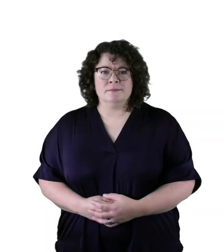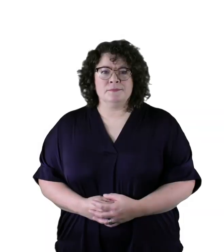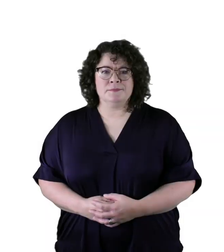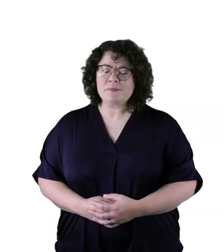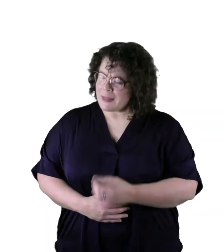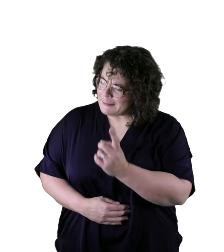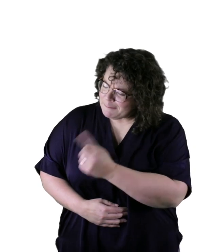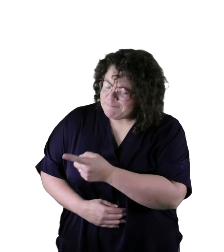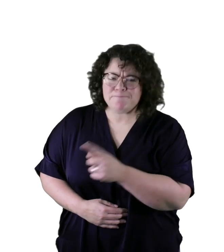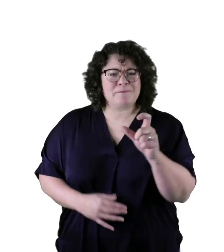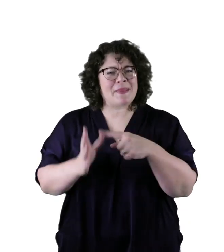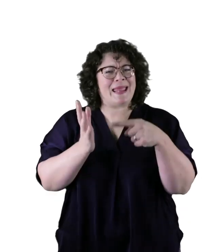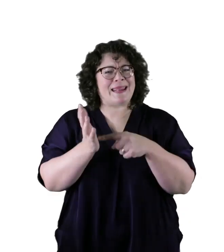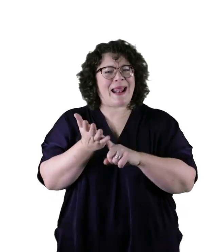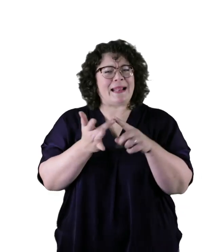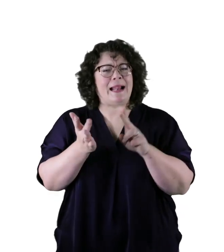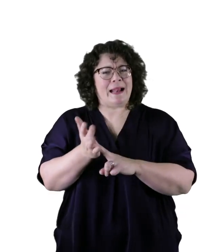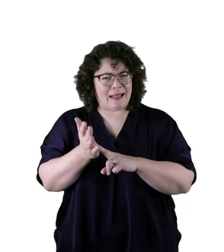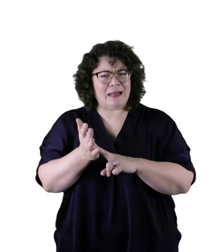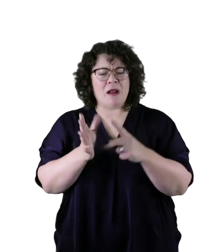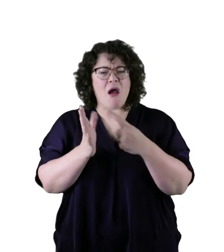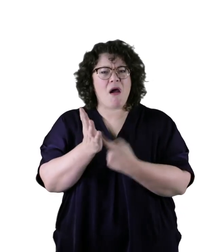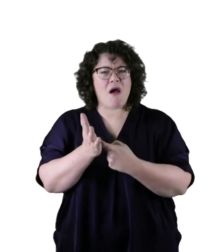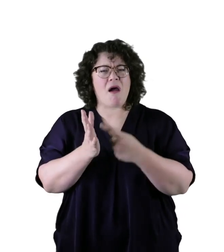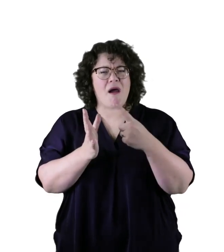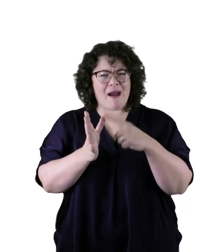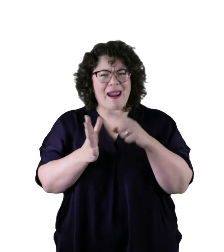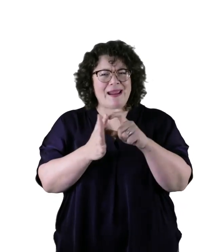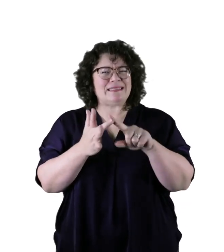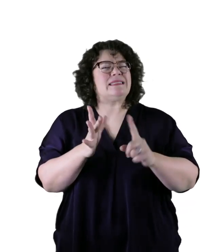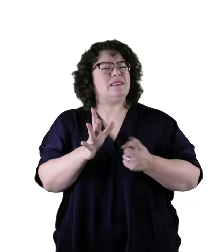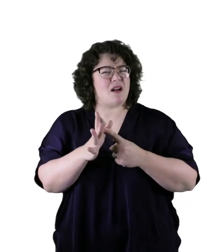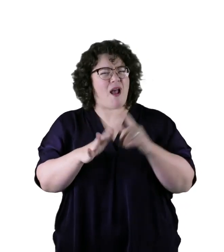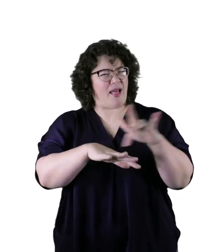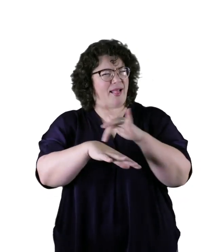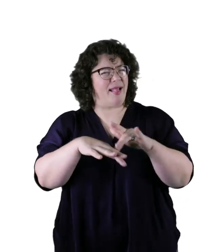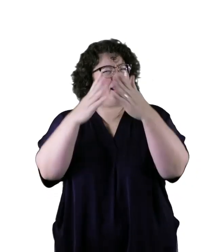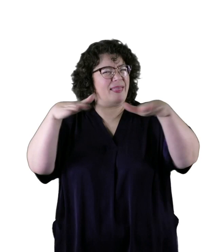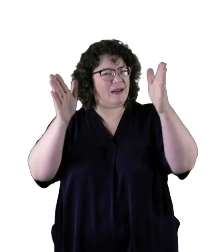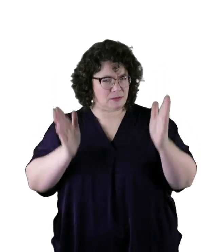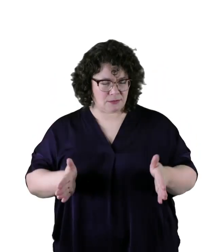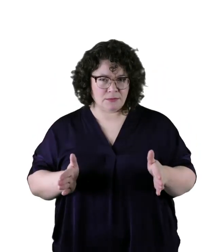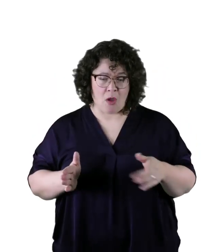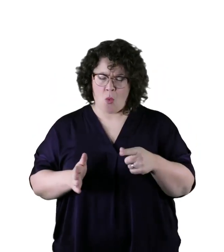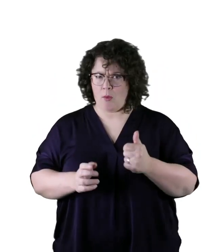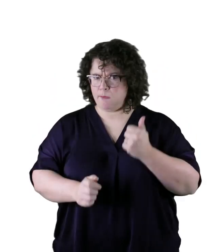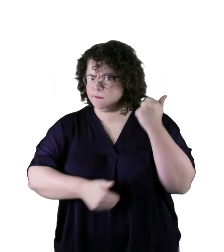Catlin's Arcadia. Will Catlin's Arcadia Theatre was popular with 20th century visitors